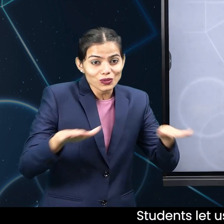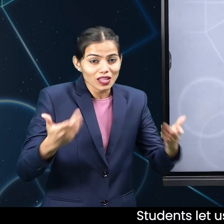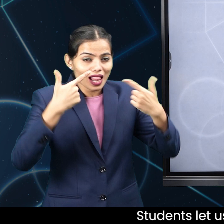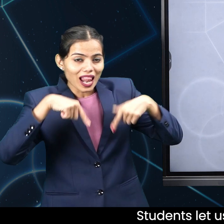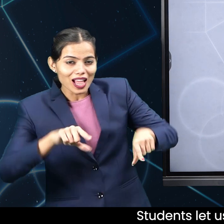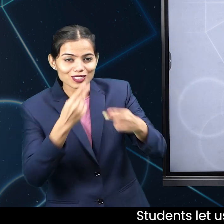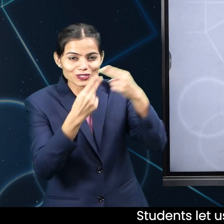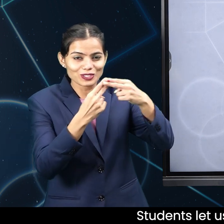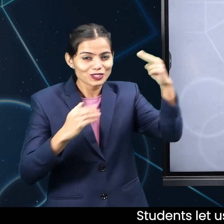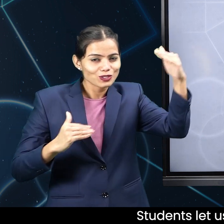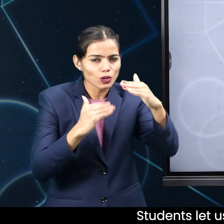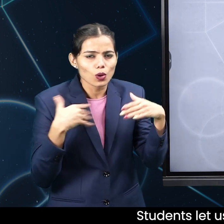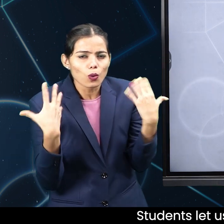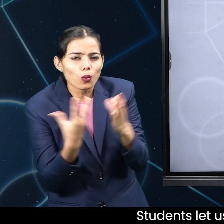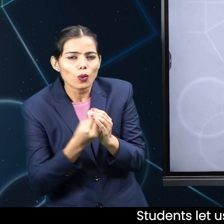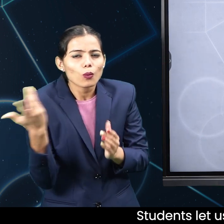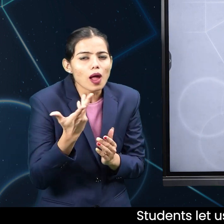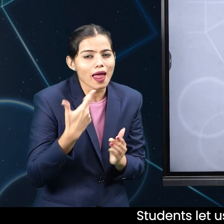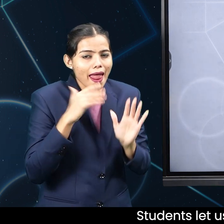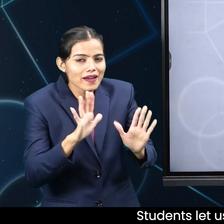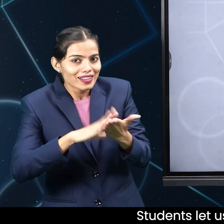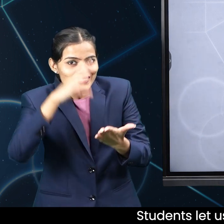Students, let us summarize what we have learned.